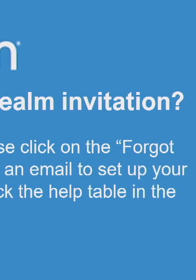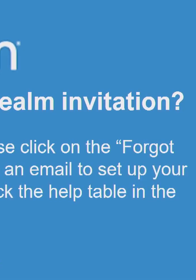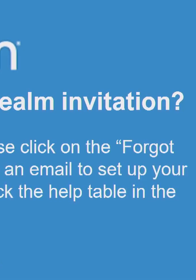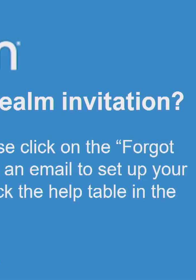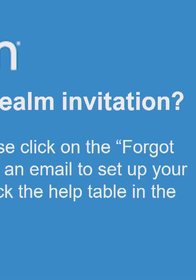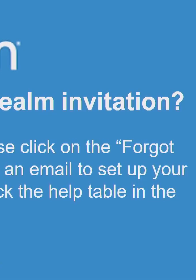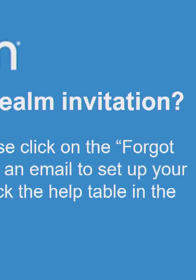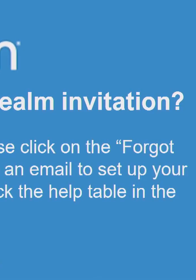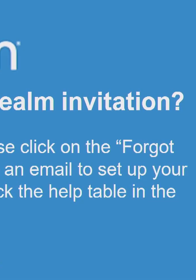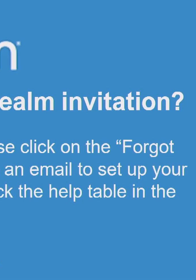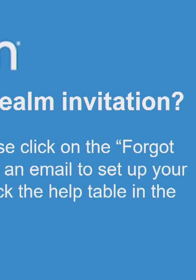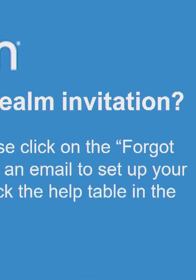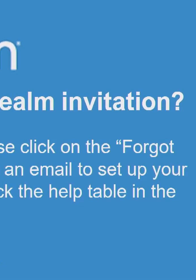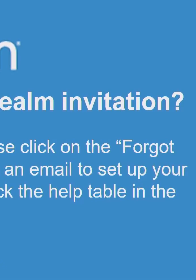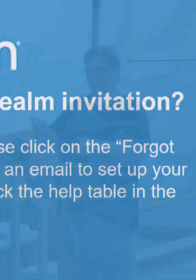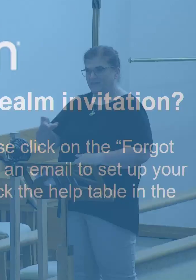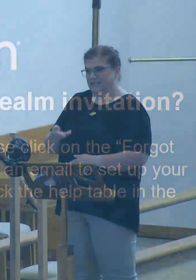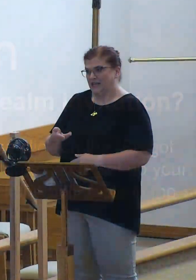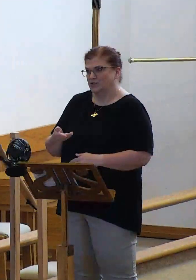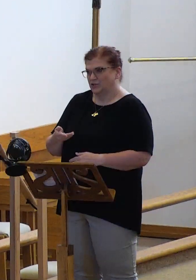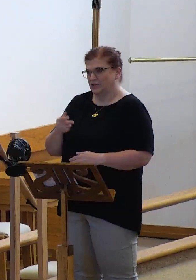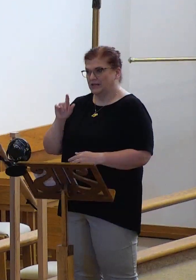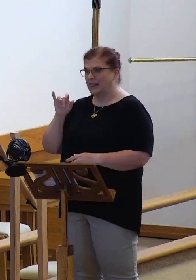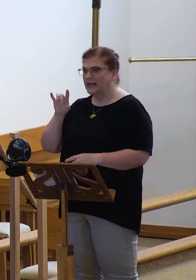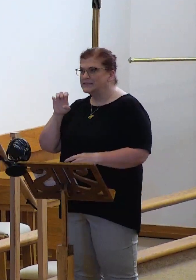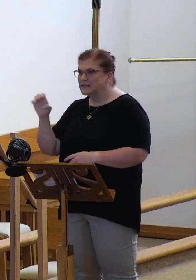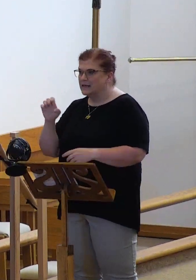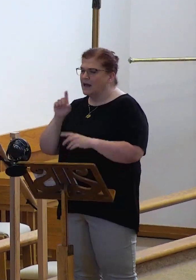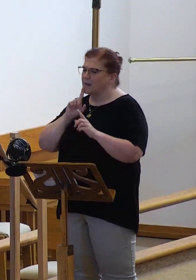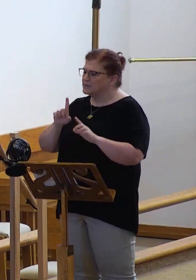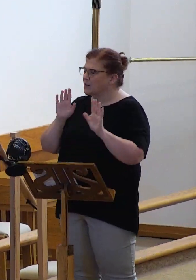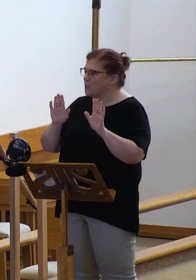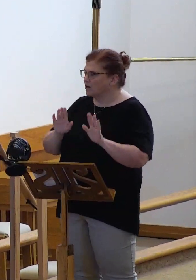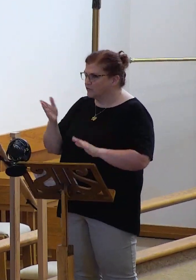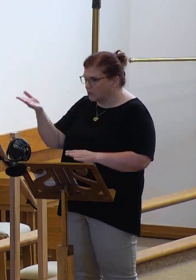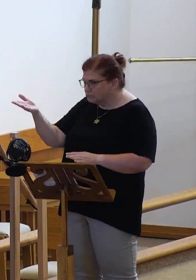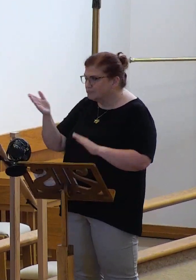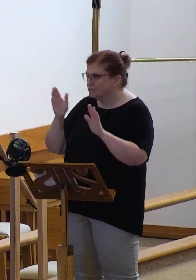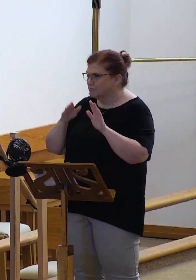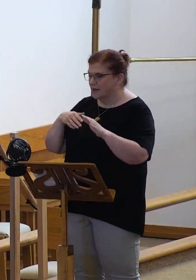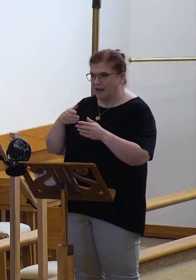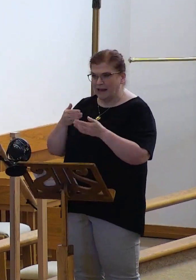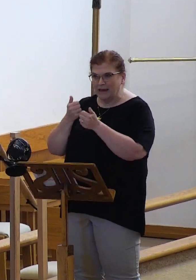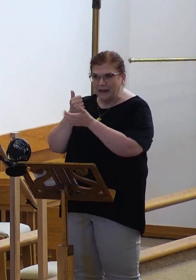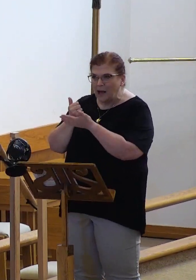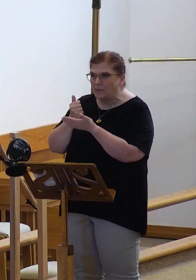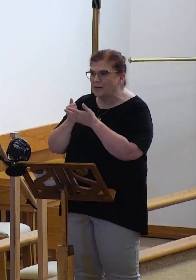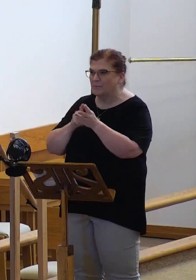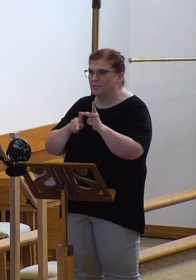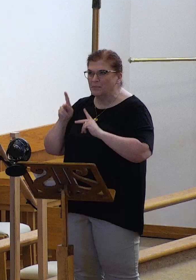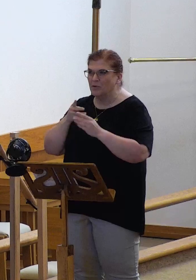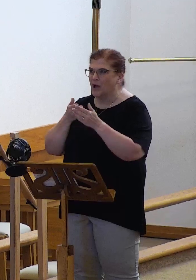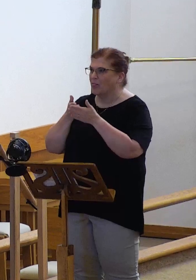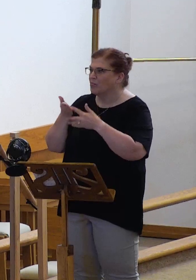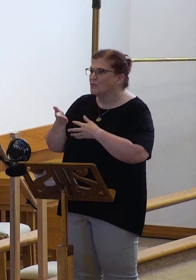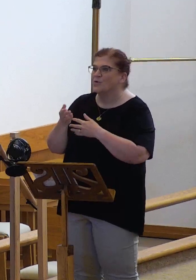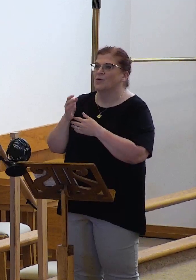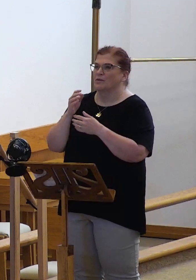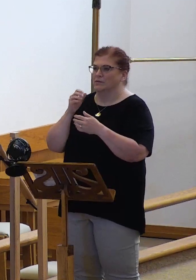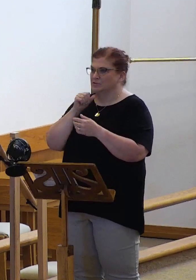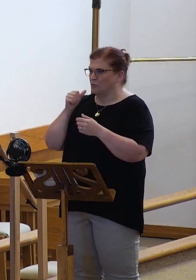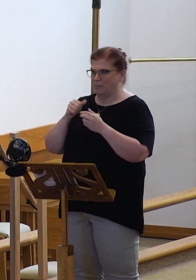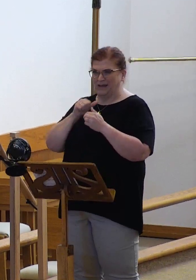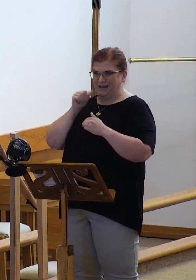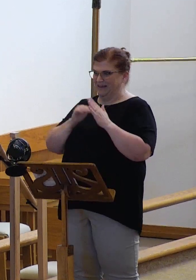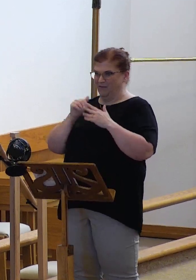your invitation. Leslie is absolutely wonderful in walking through folks to make sure you're comfortable. Don't be uncomfortable with the idea